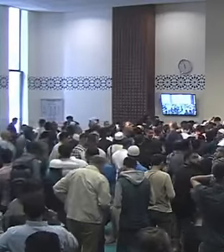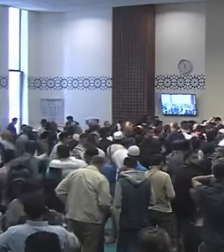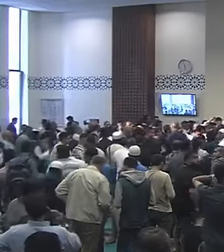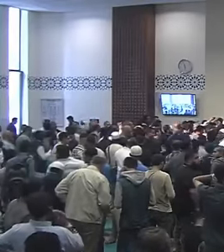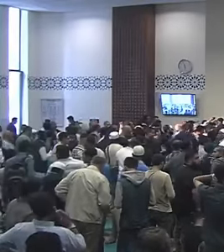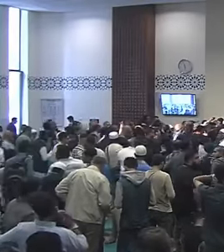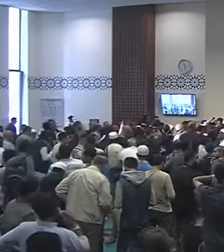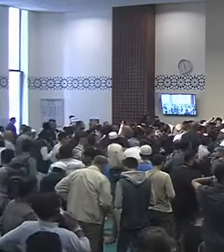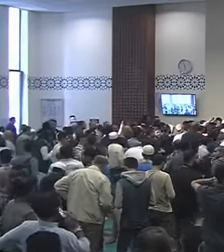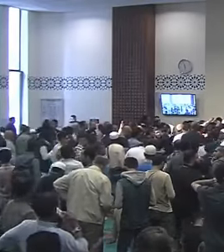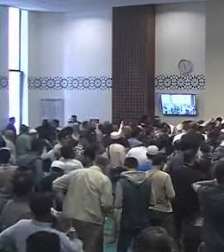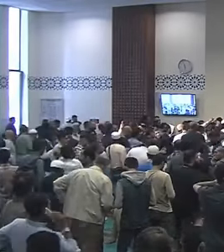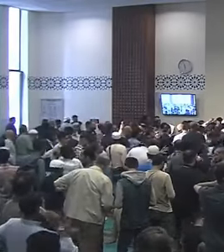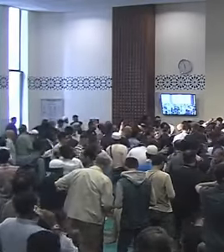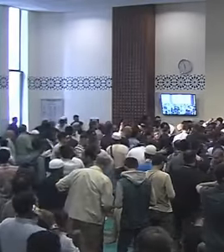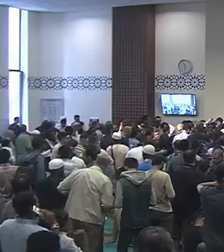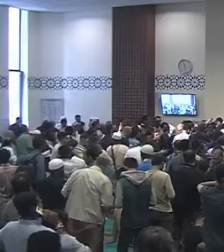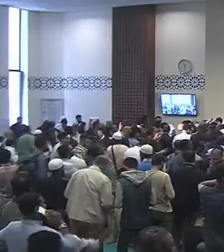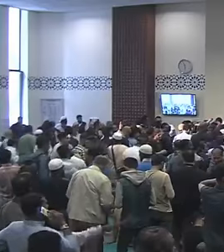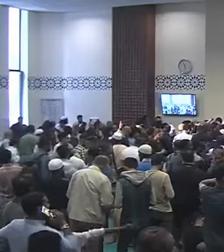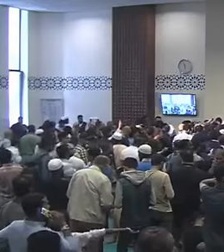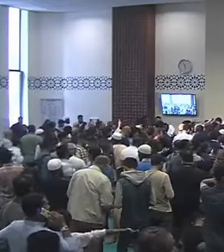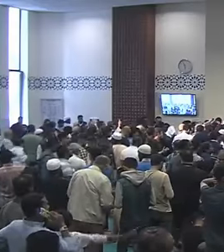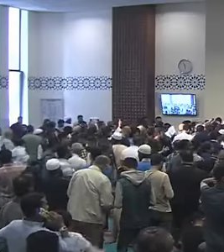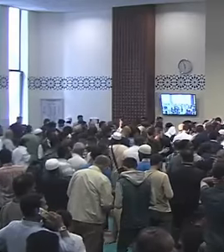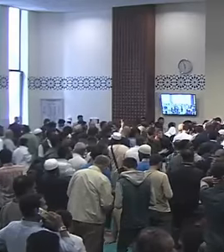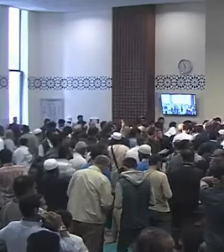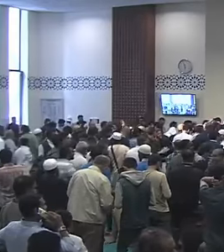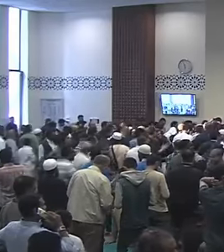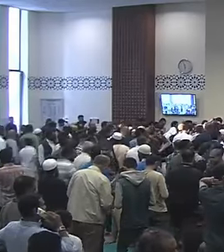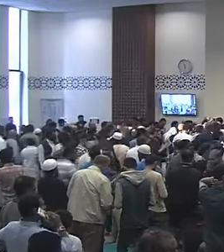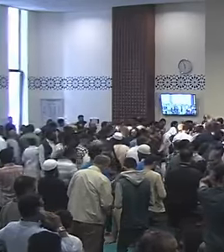From me? Maybe. Yeah.